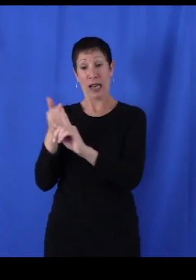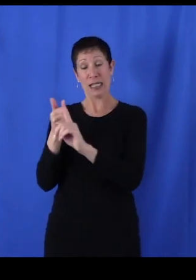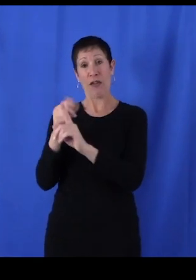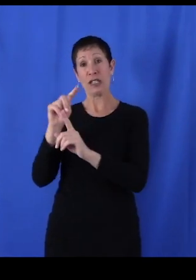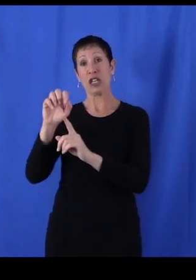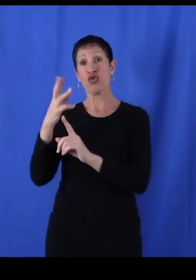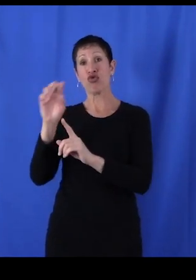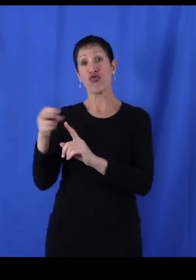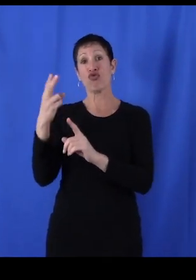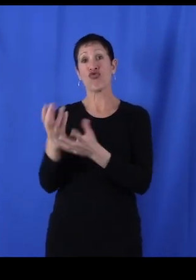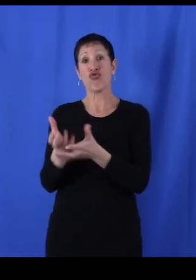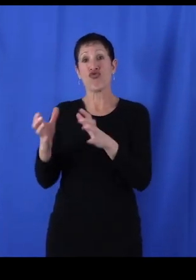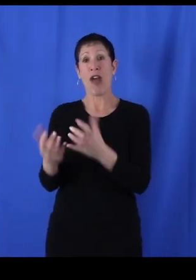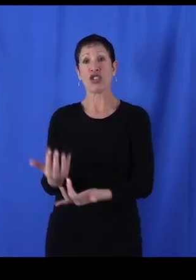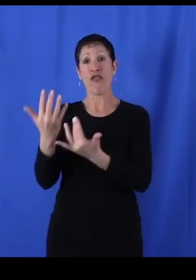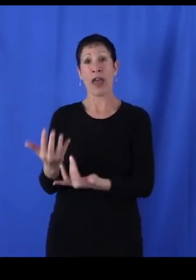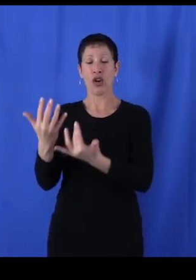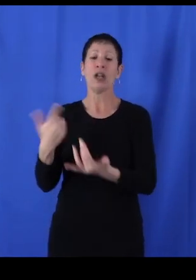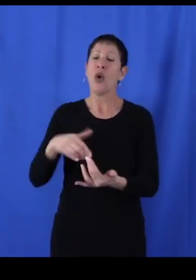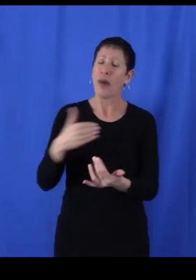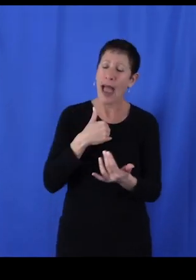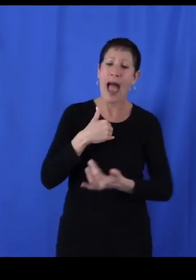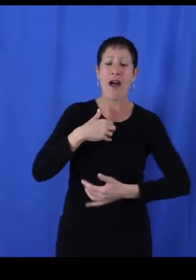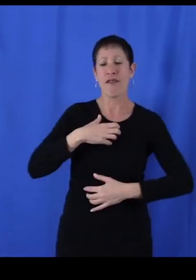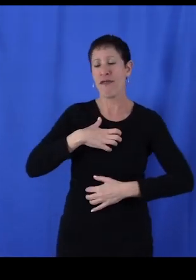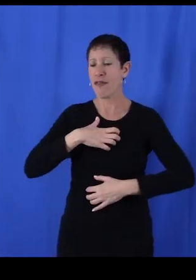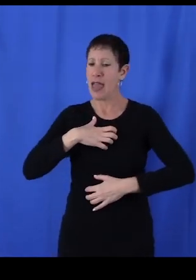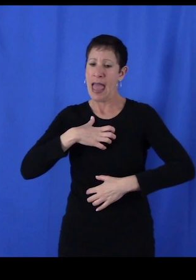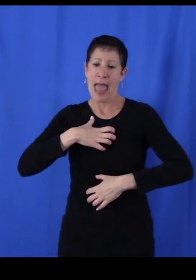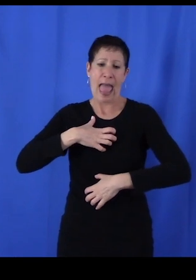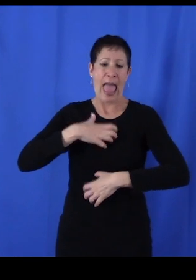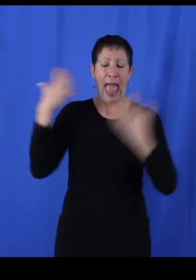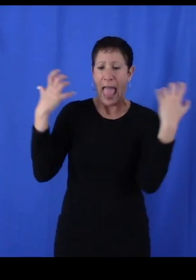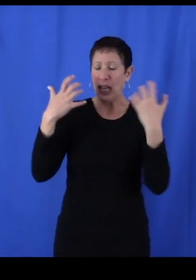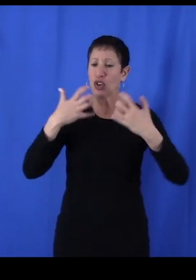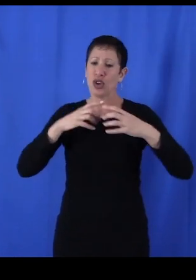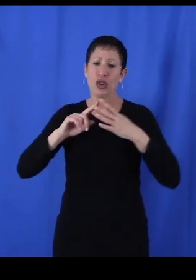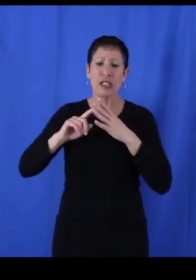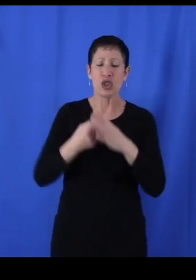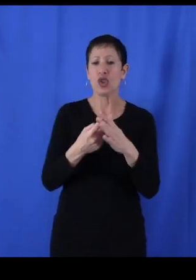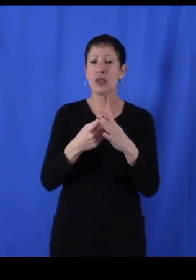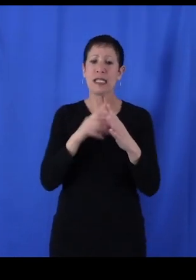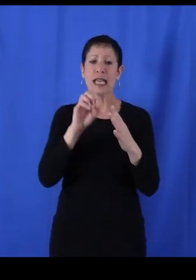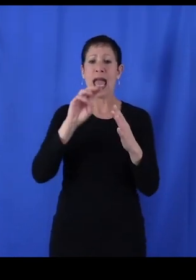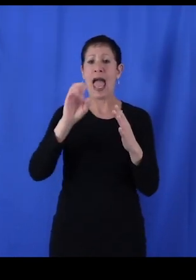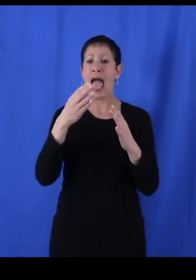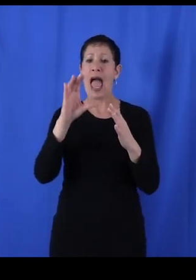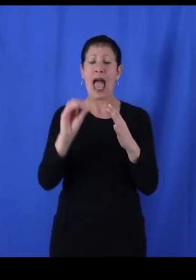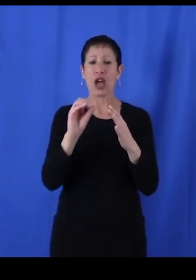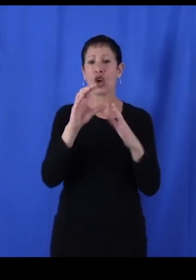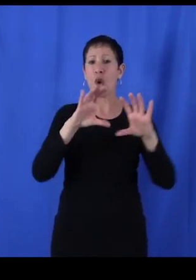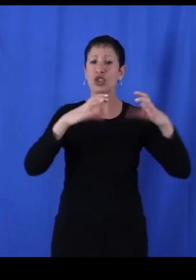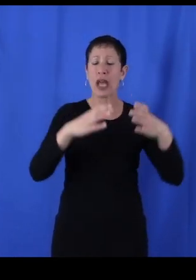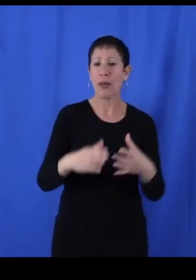We have angry, paranoia-inducing echo chambers, military-grade surveillance and clickbait, cyberbullies,